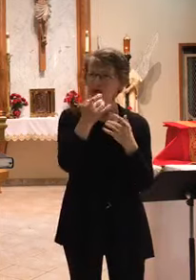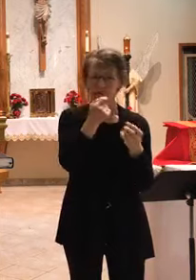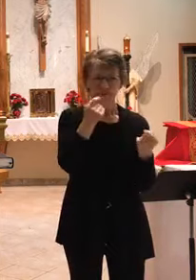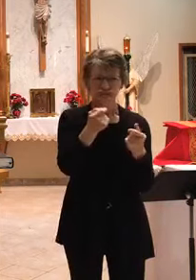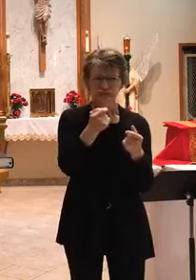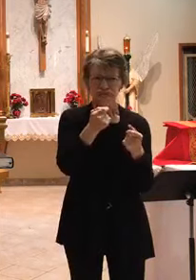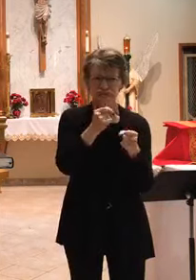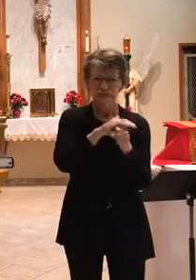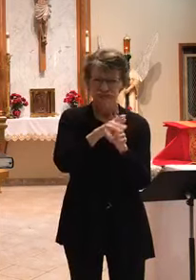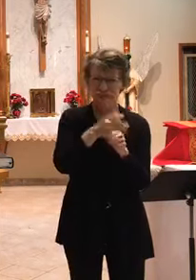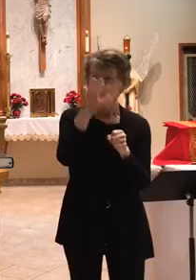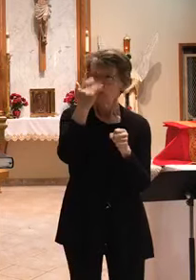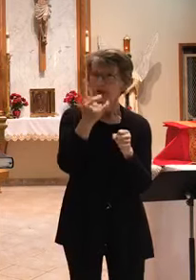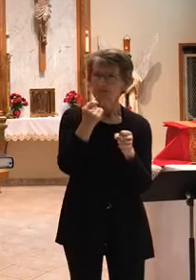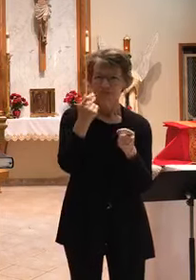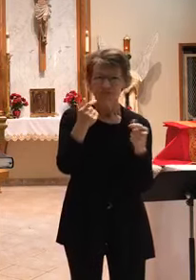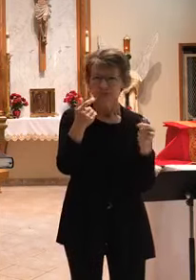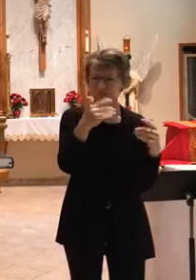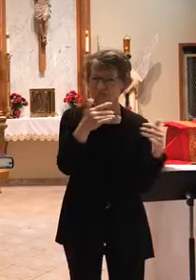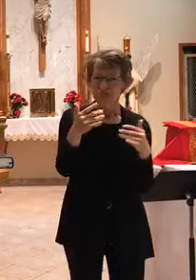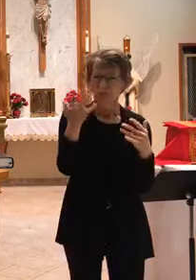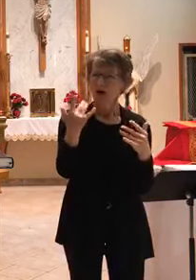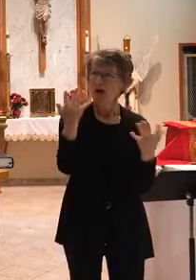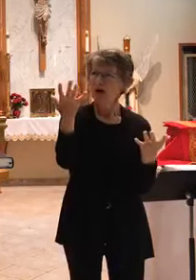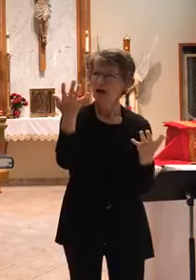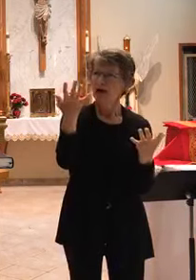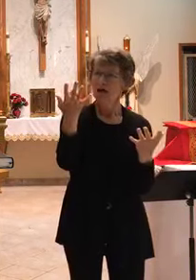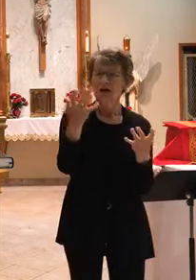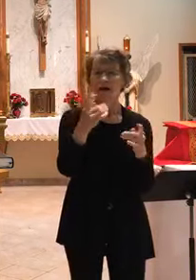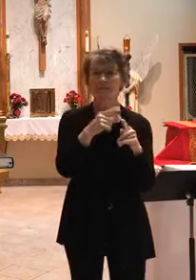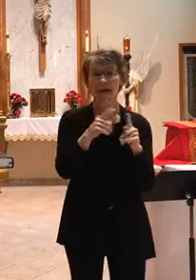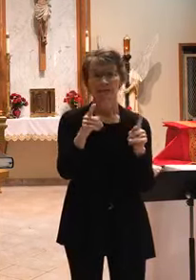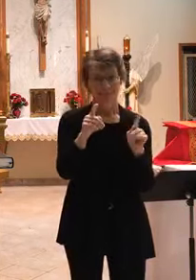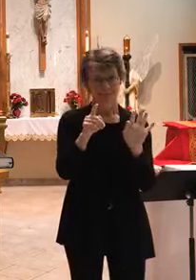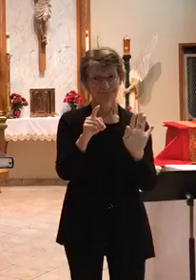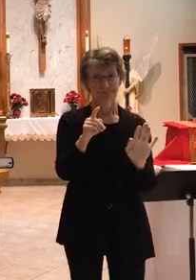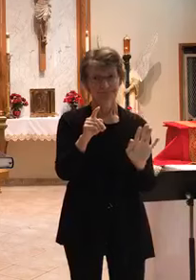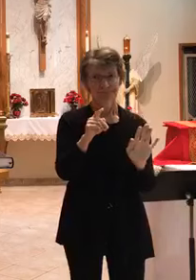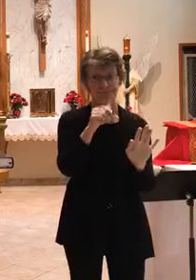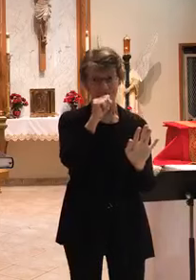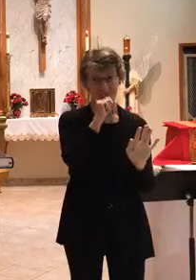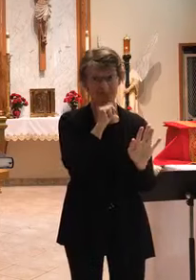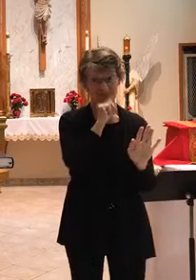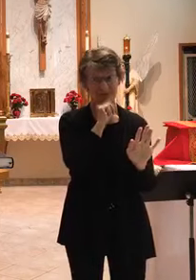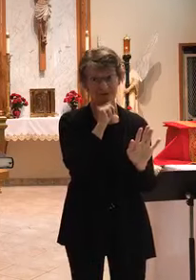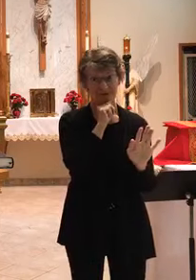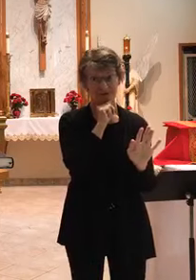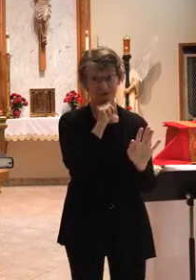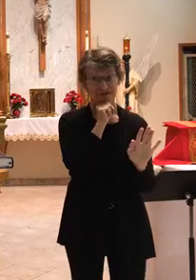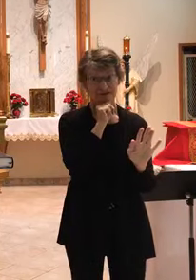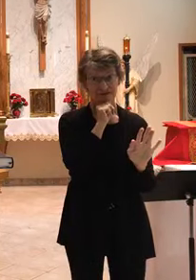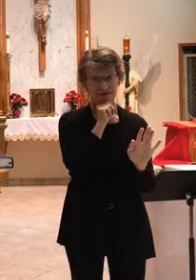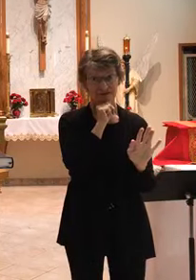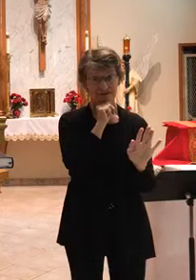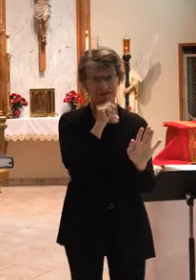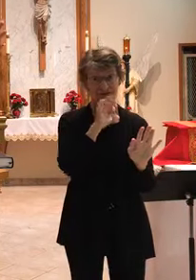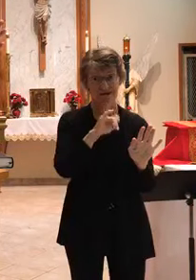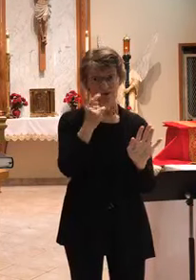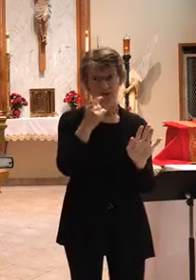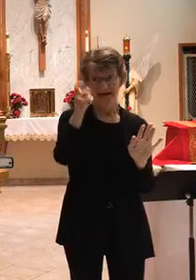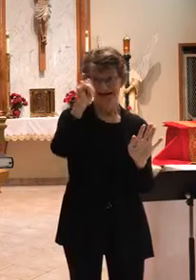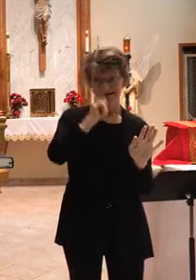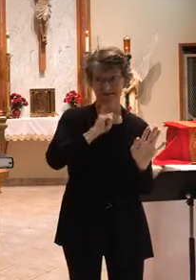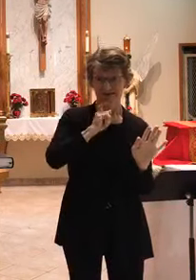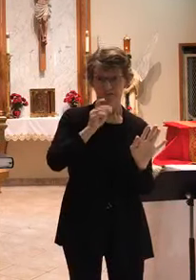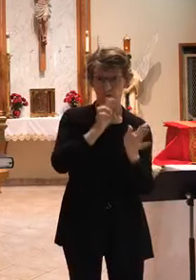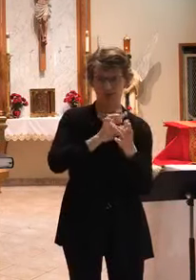But what happens when we start to be patient, and that's one of the fruits of the Holy Spirit,